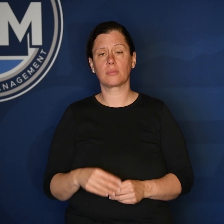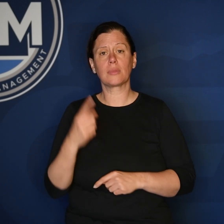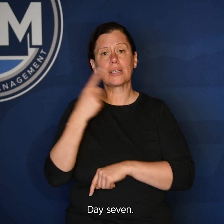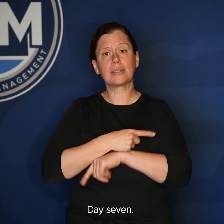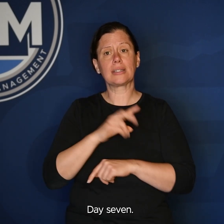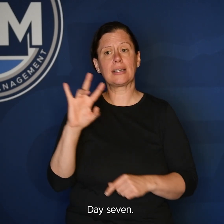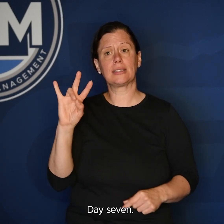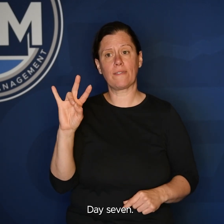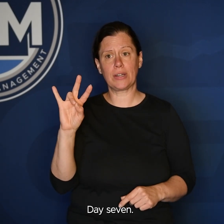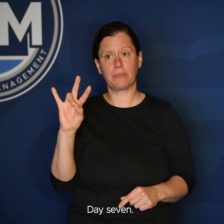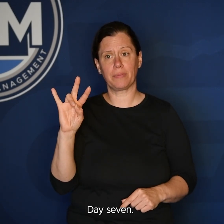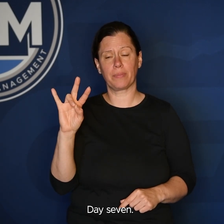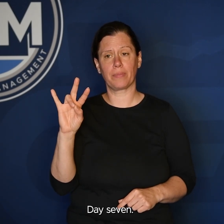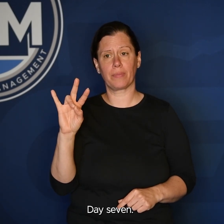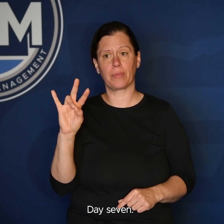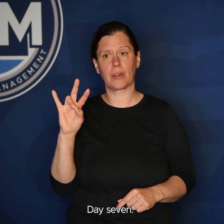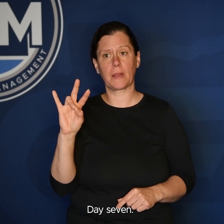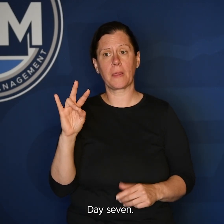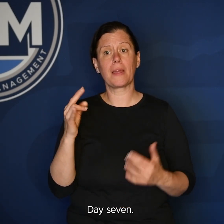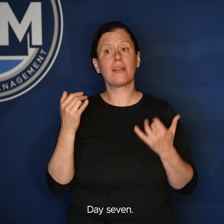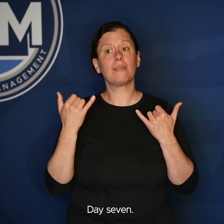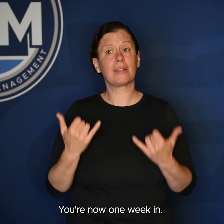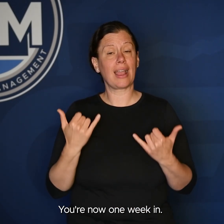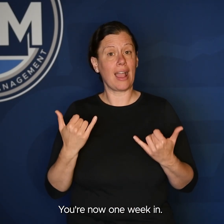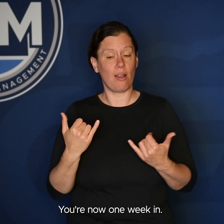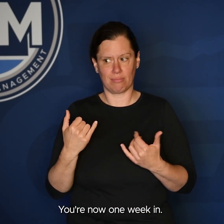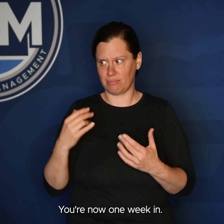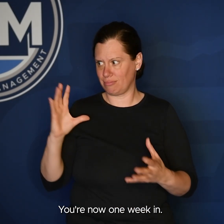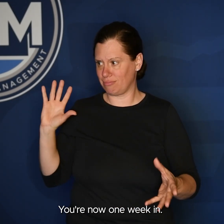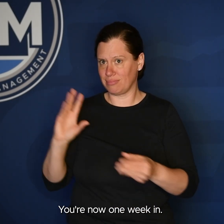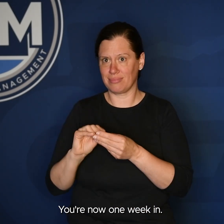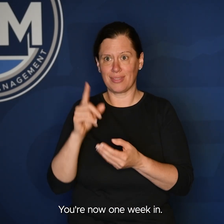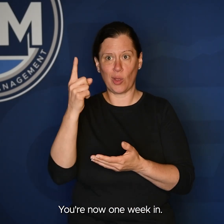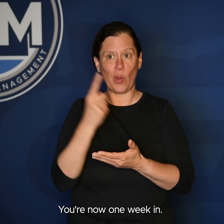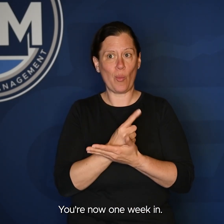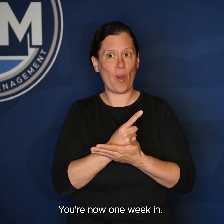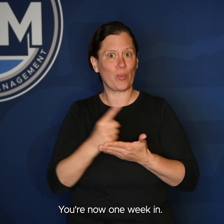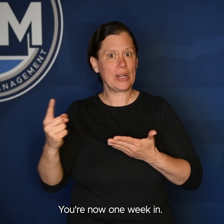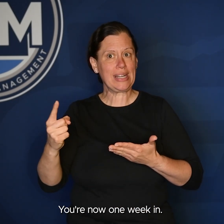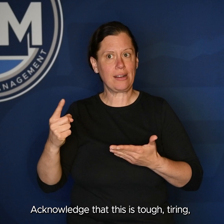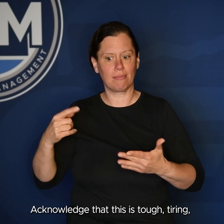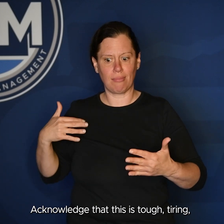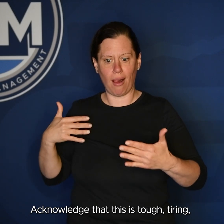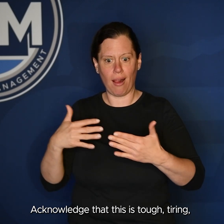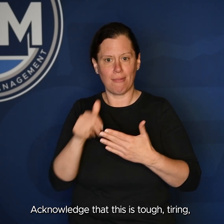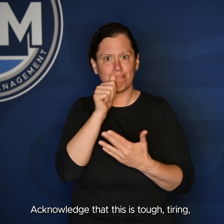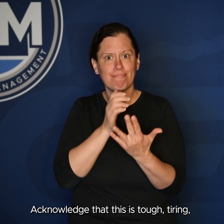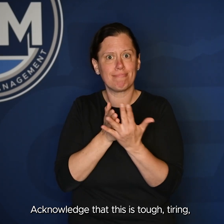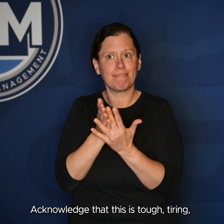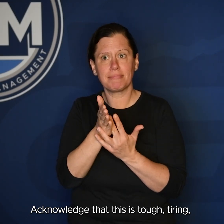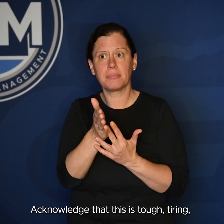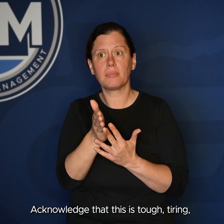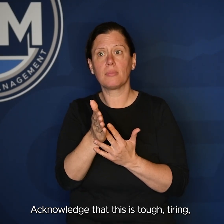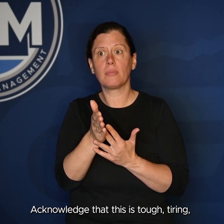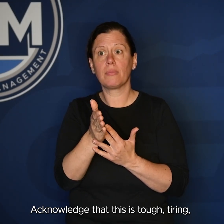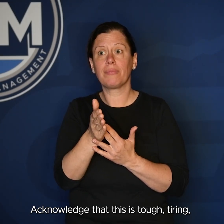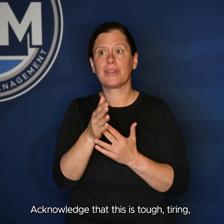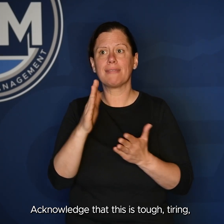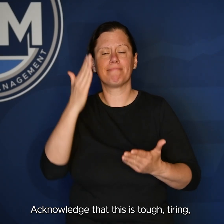Day 7. You're now 1 week in. Acknowledge that this is tough, tiring,